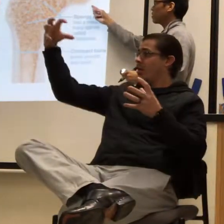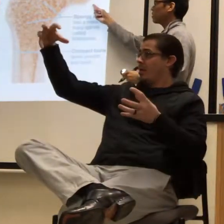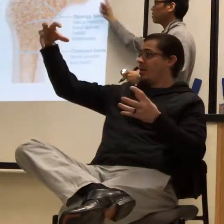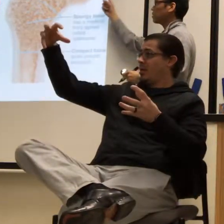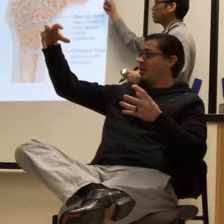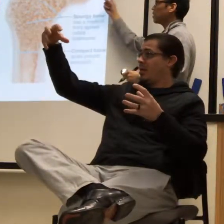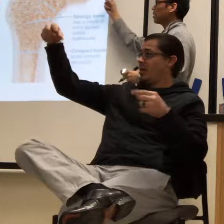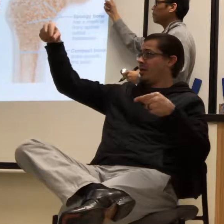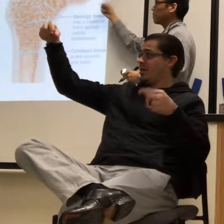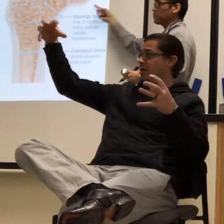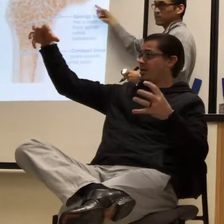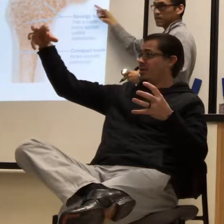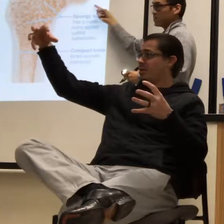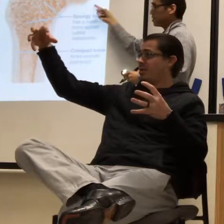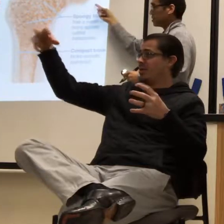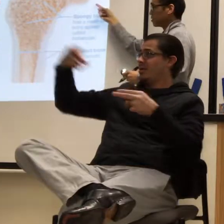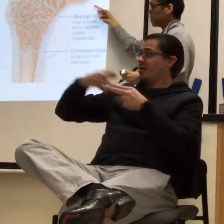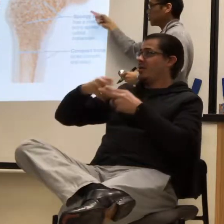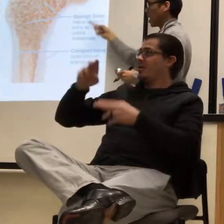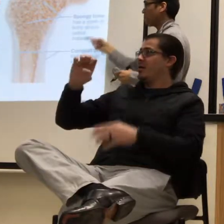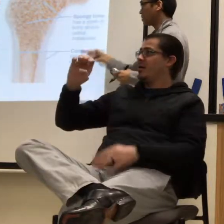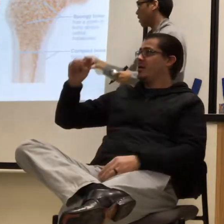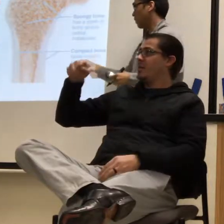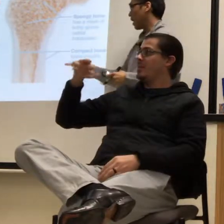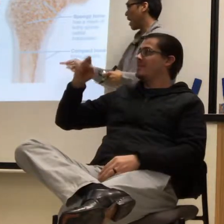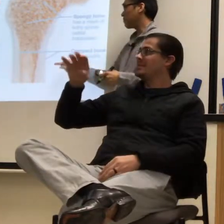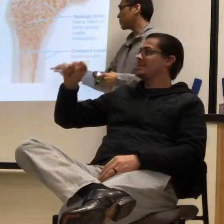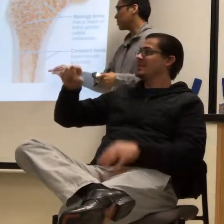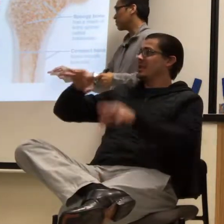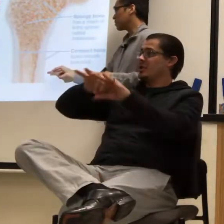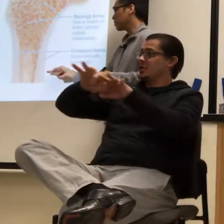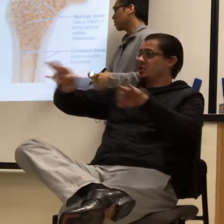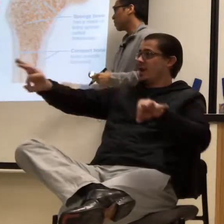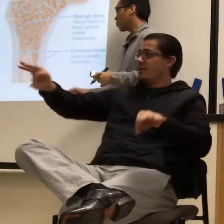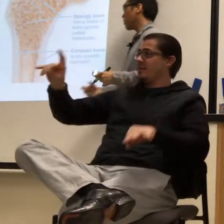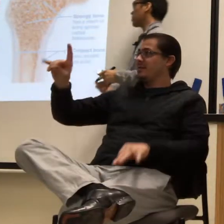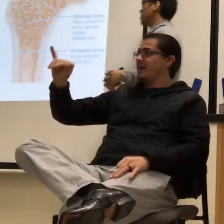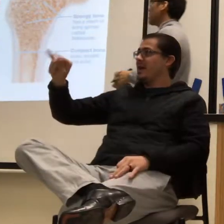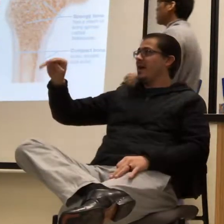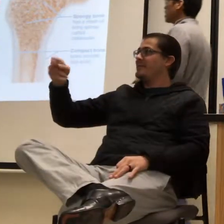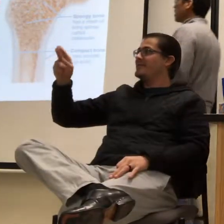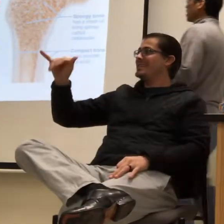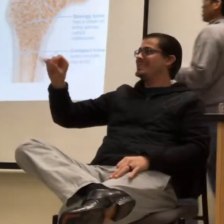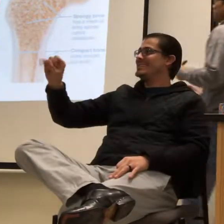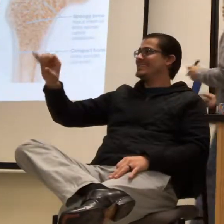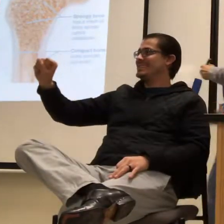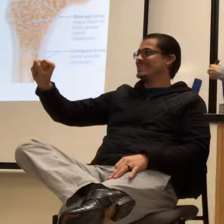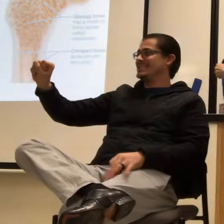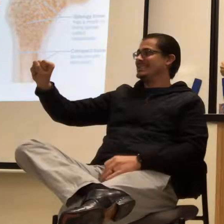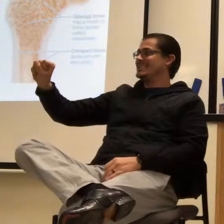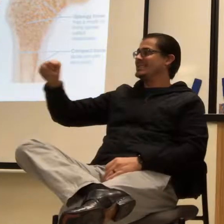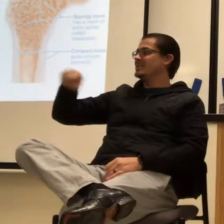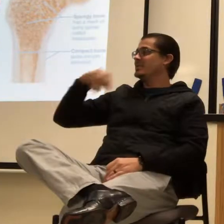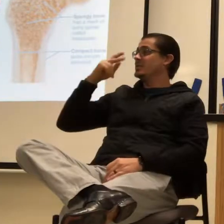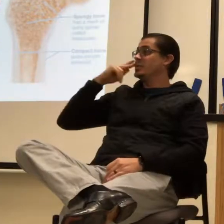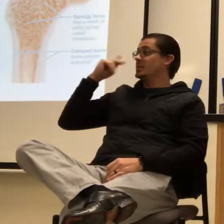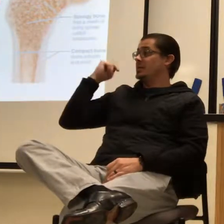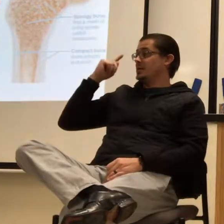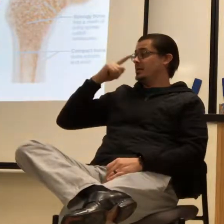is called? The epiphyses, and the shaft is called the diaphysis. What you see in the